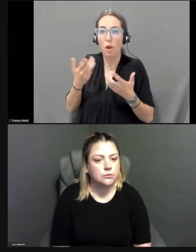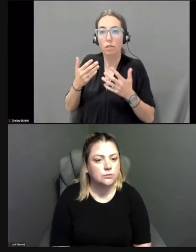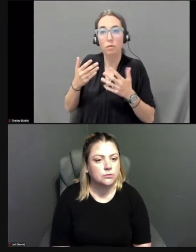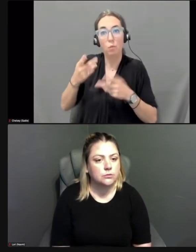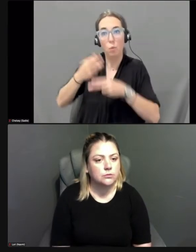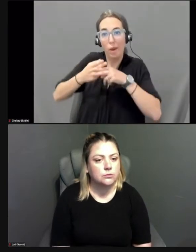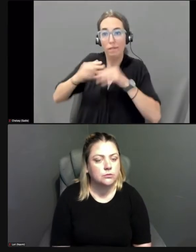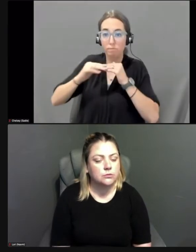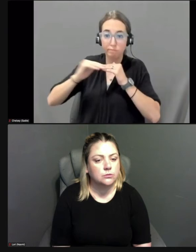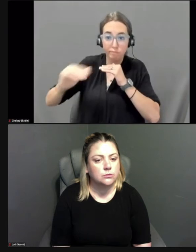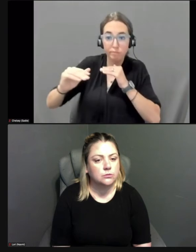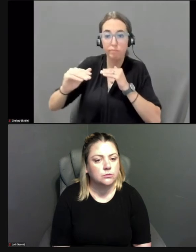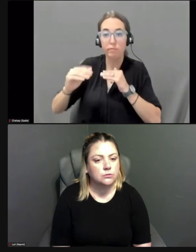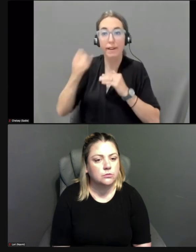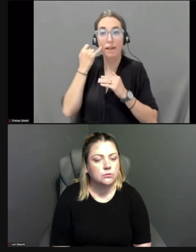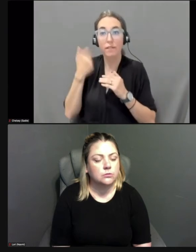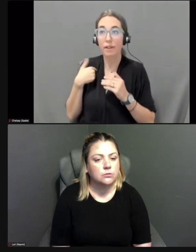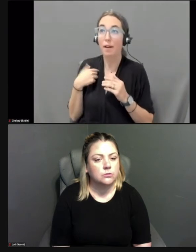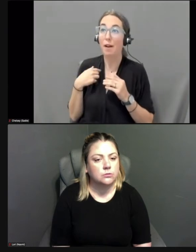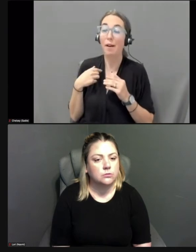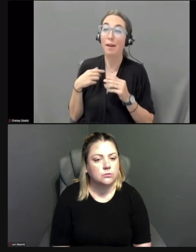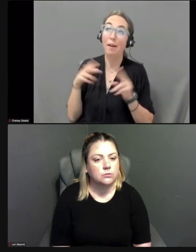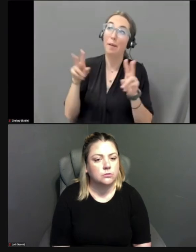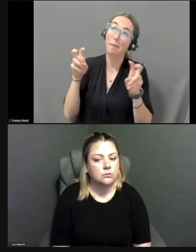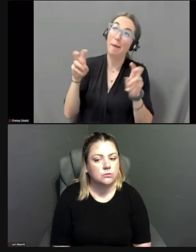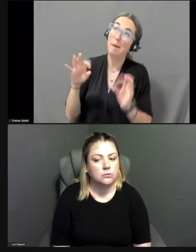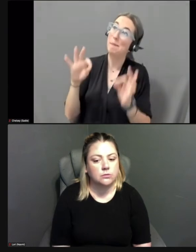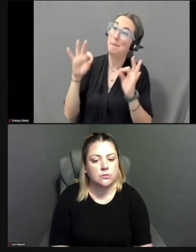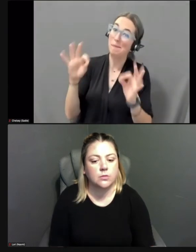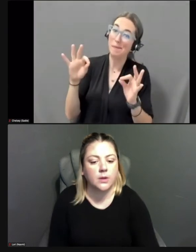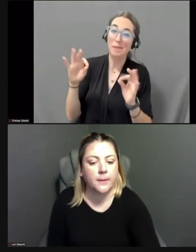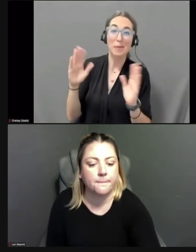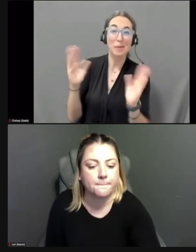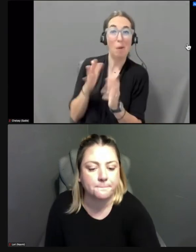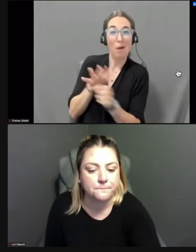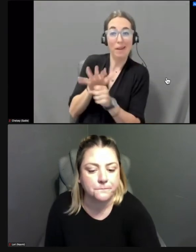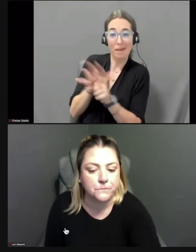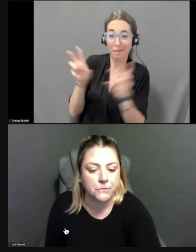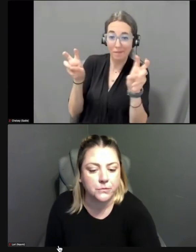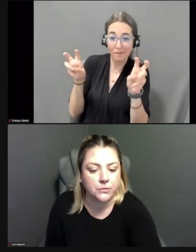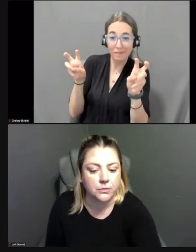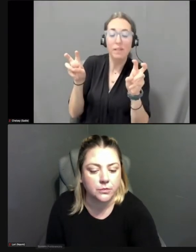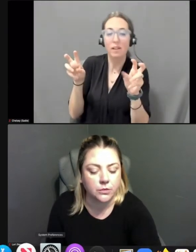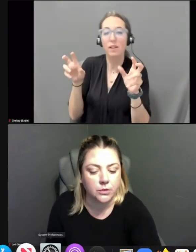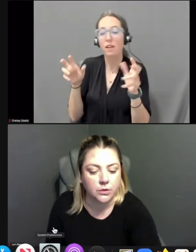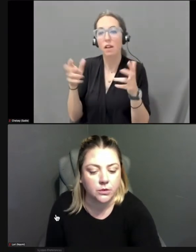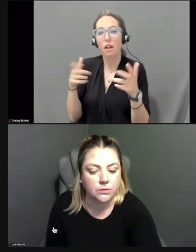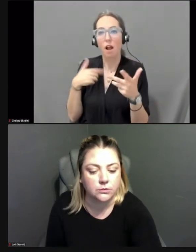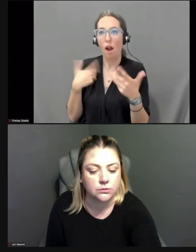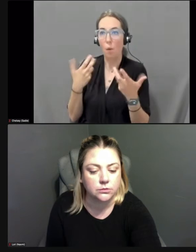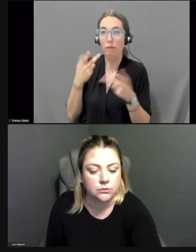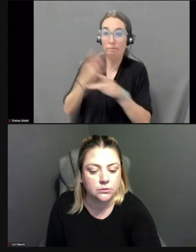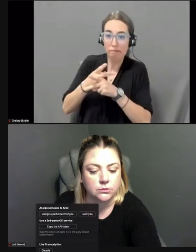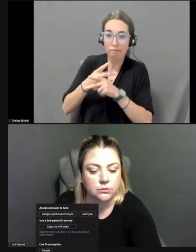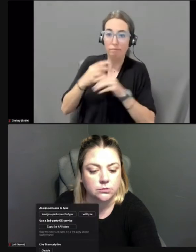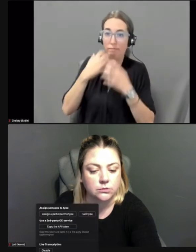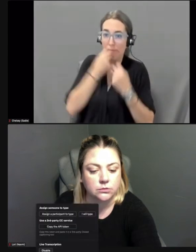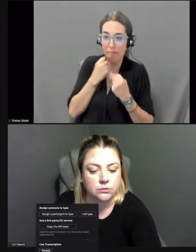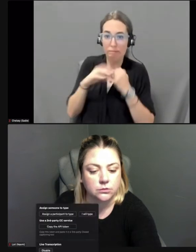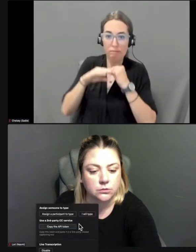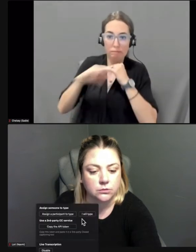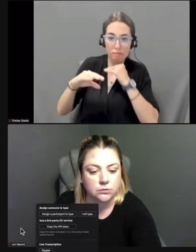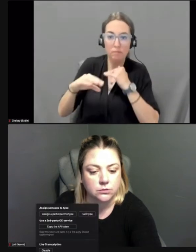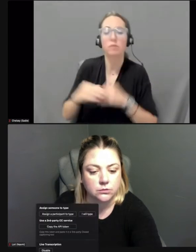was, if I was at what I perceived to be a small enough size. And then I can remember too, like getting into my senior